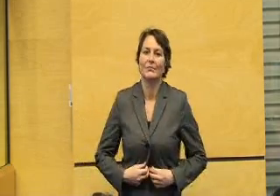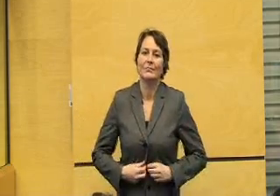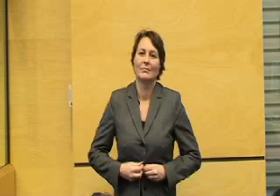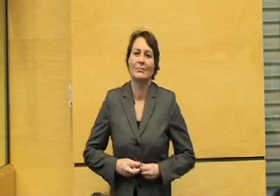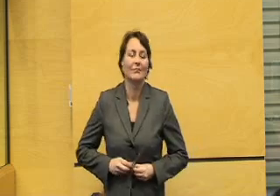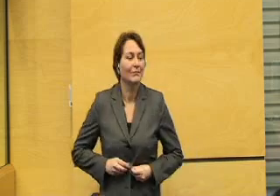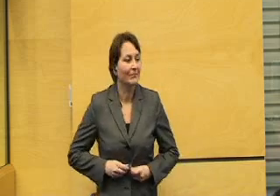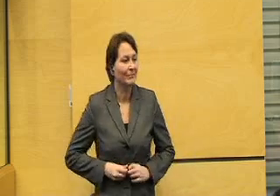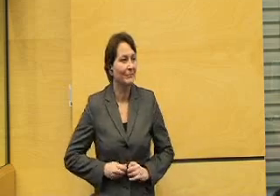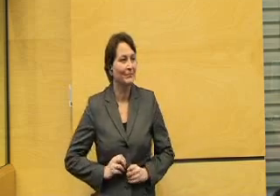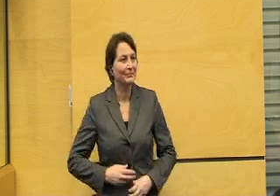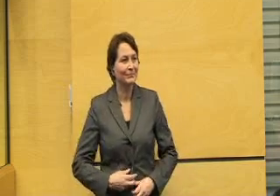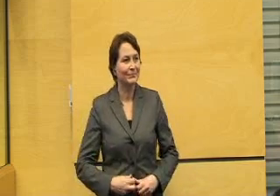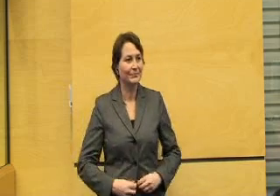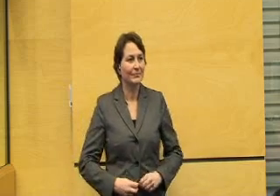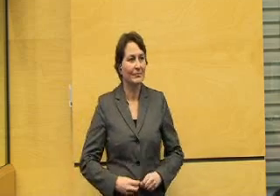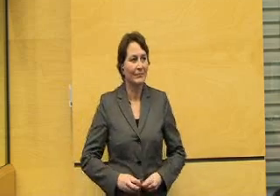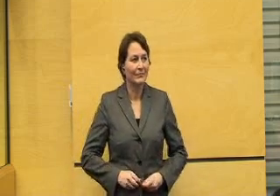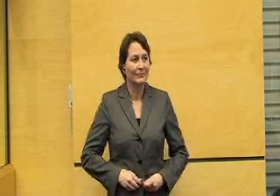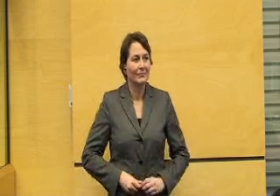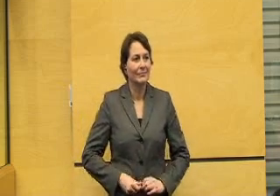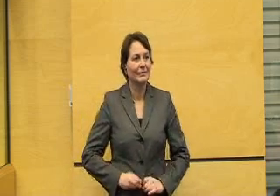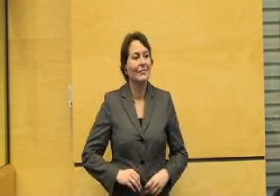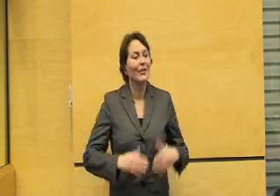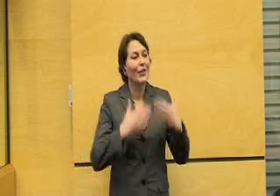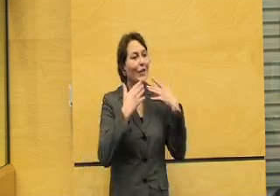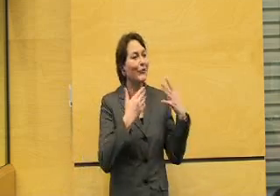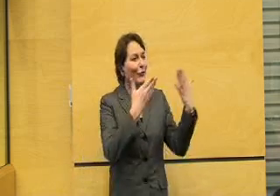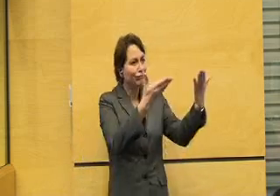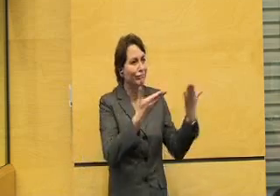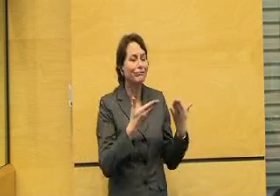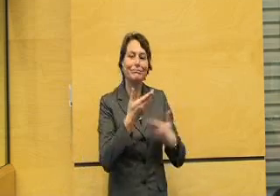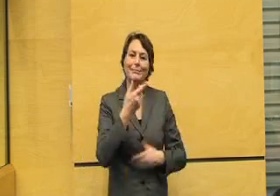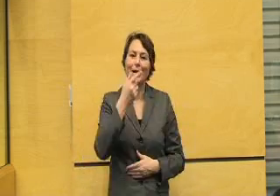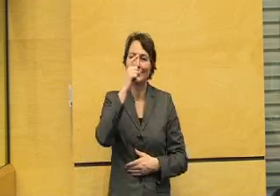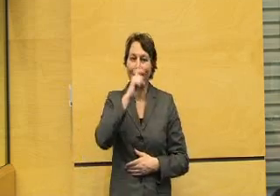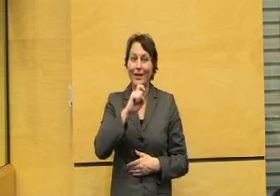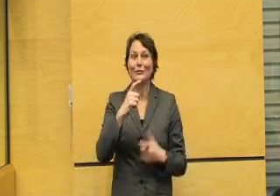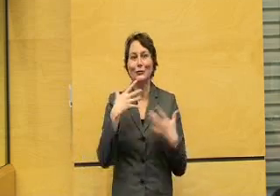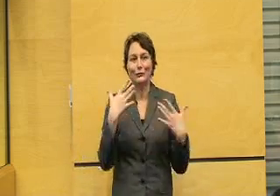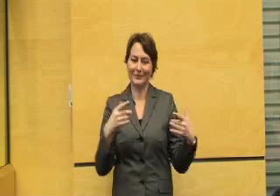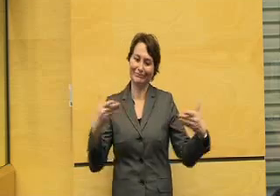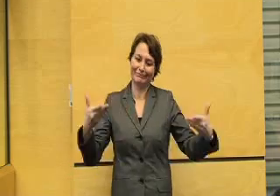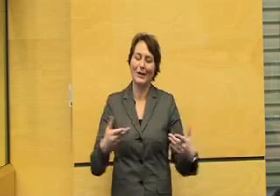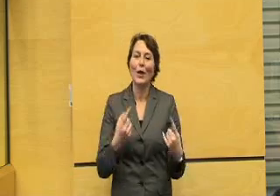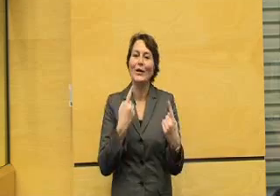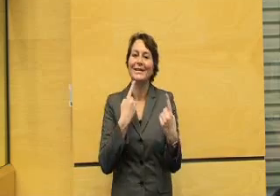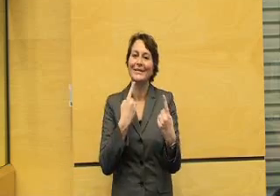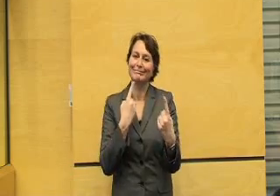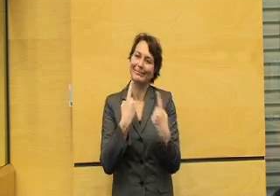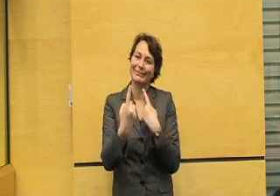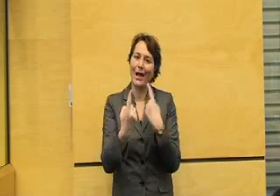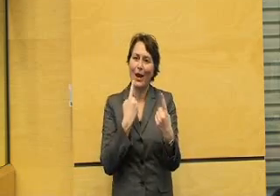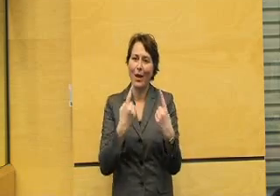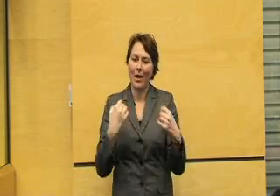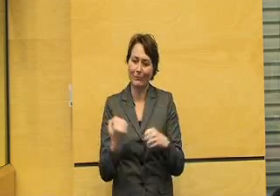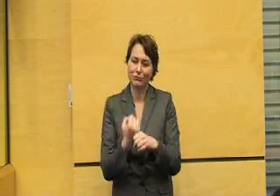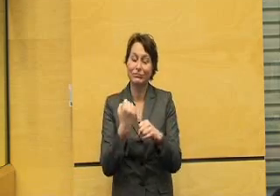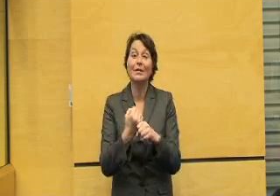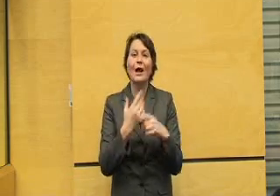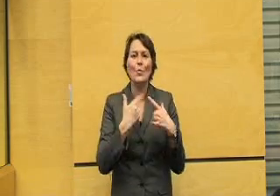Welcome to this interactive dialogue. I would also like to extend my greetings in particular to